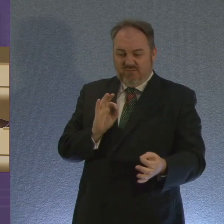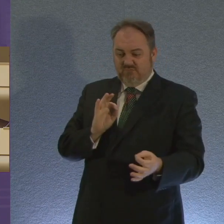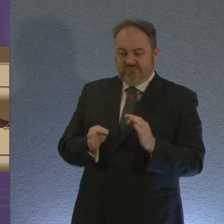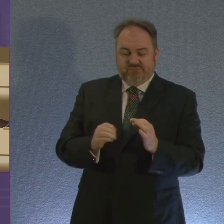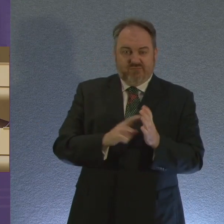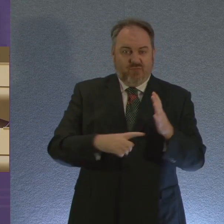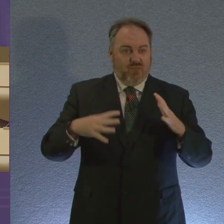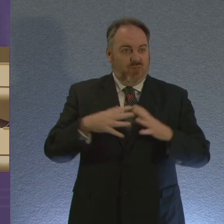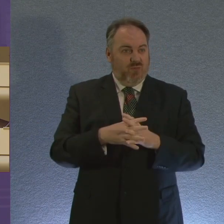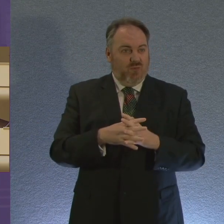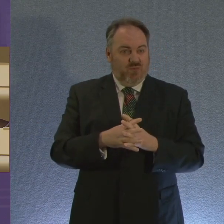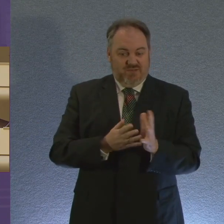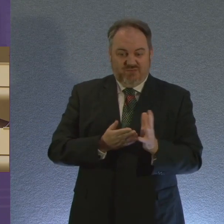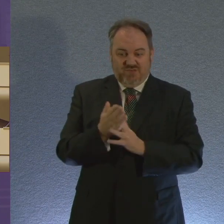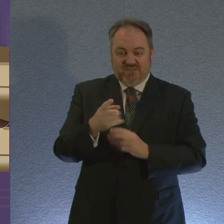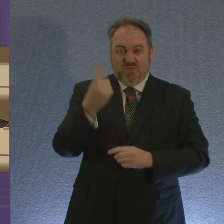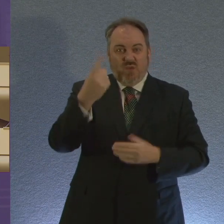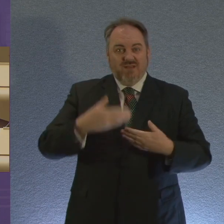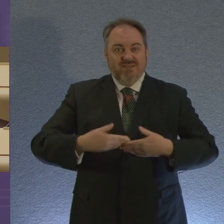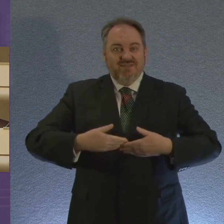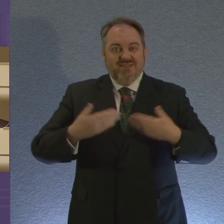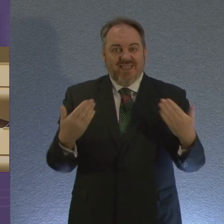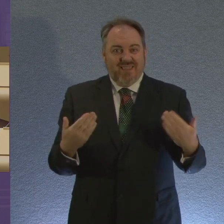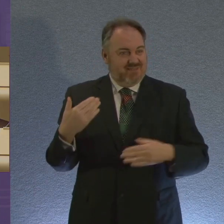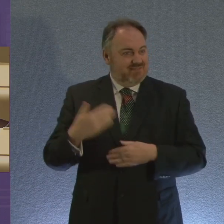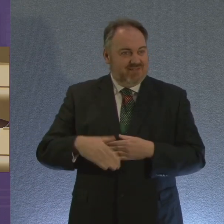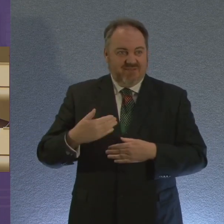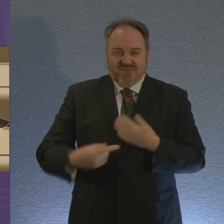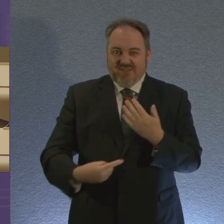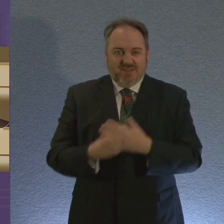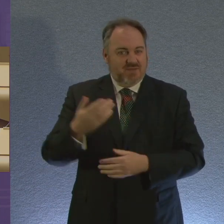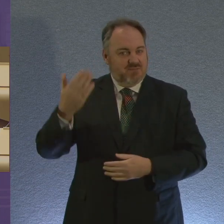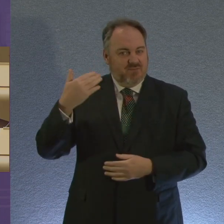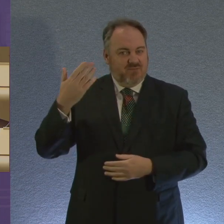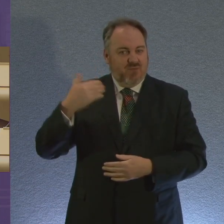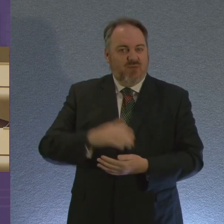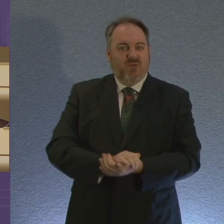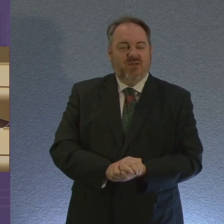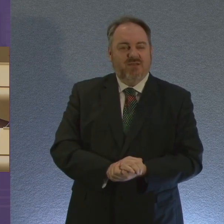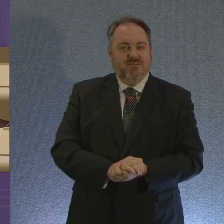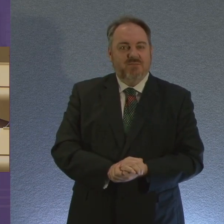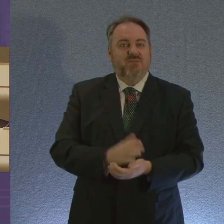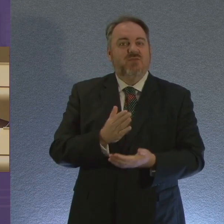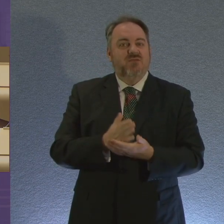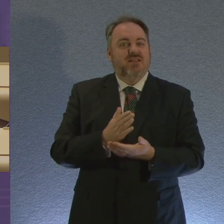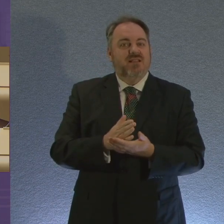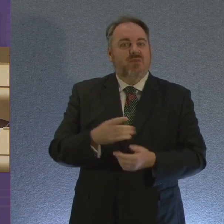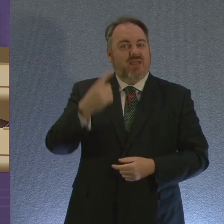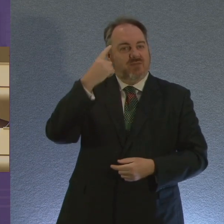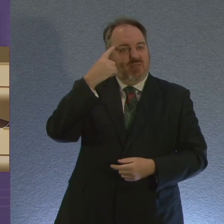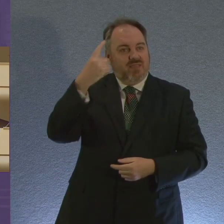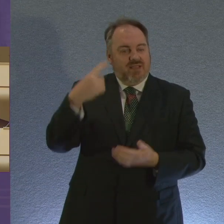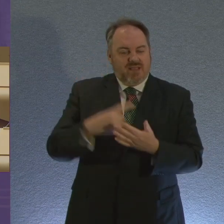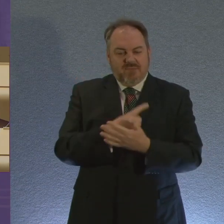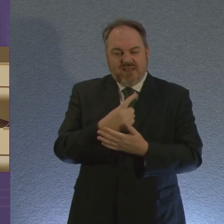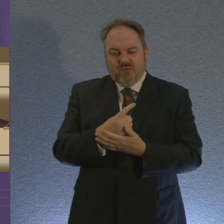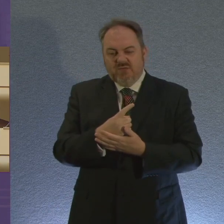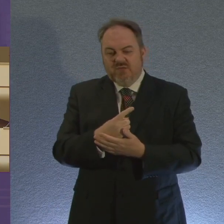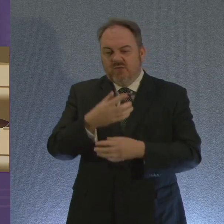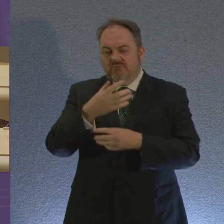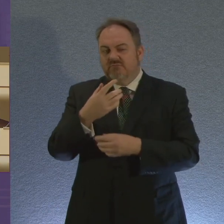is important not only to look at the review time scale, perhaps reducing it to a month, but also